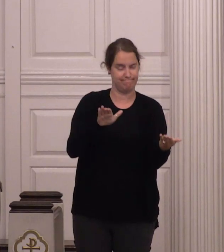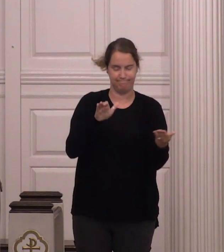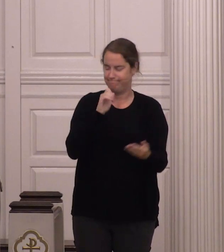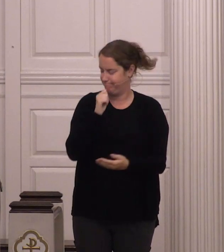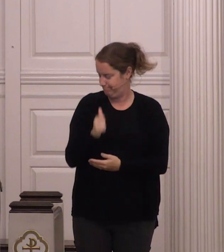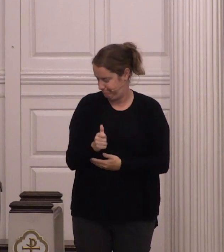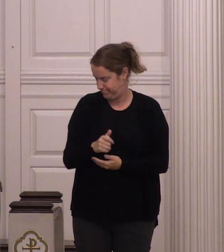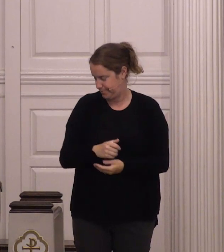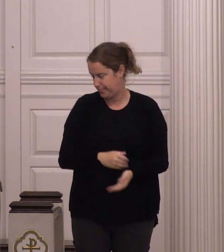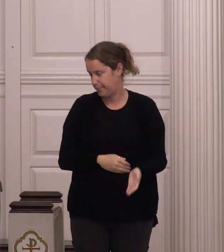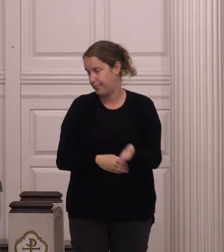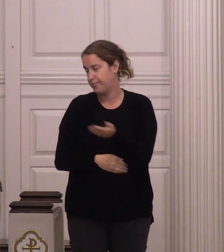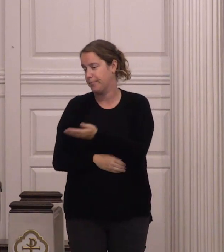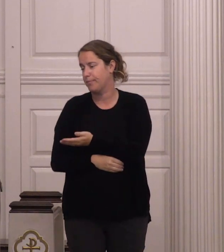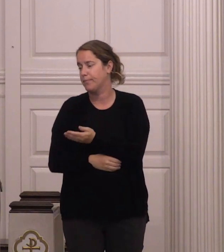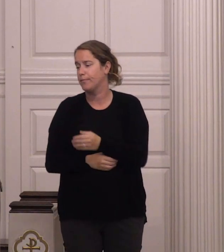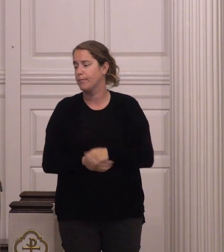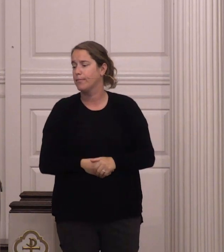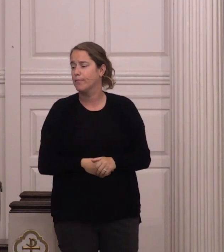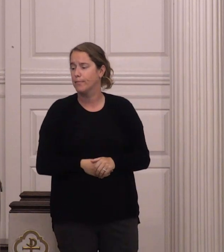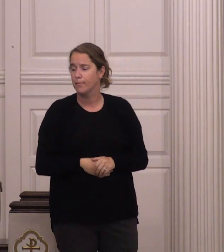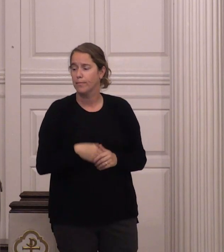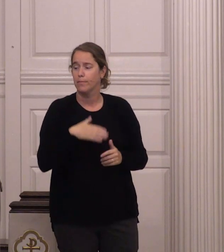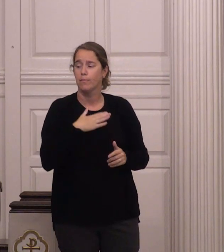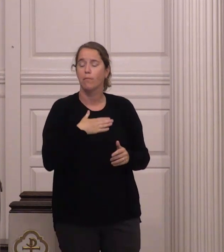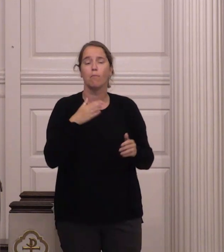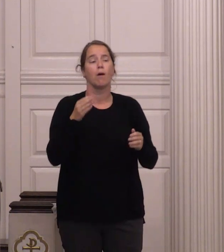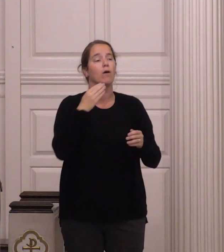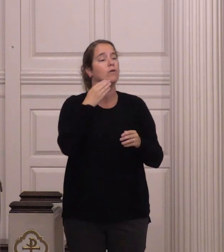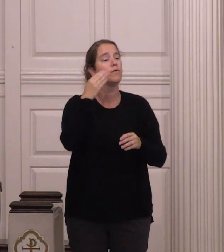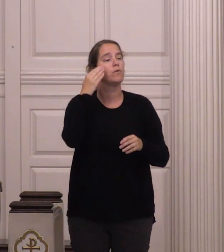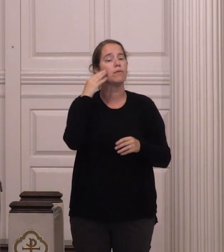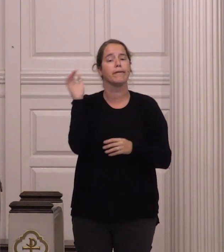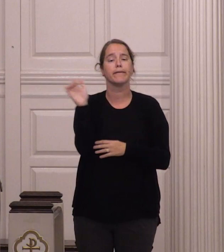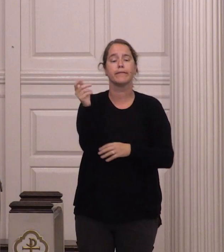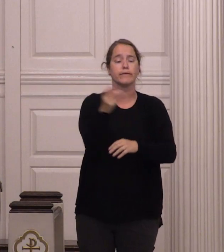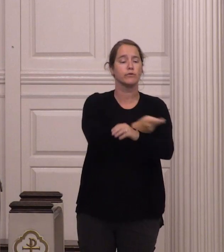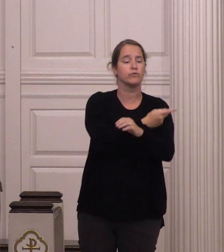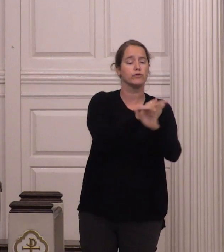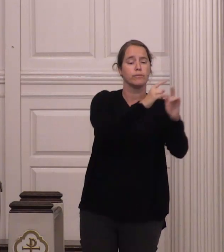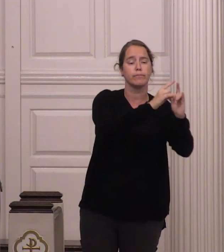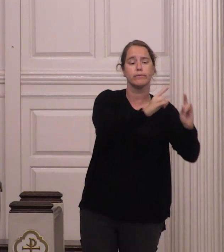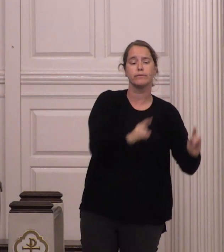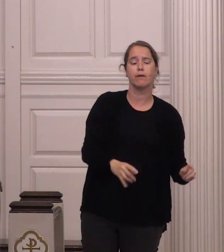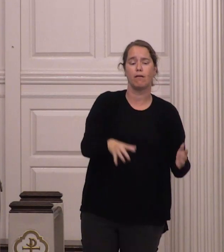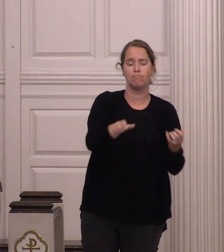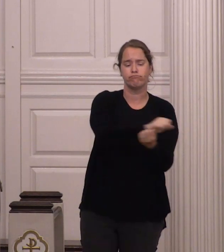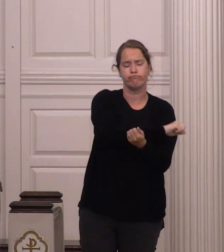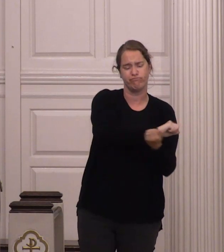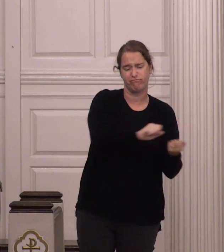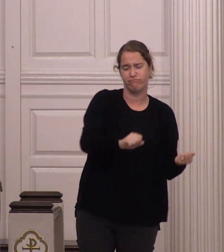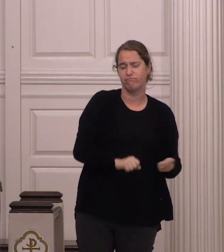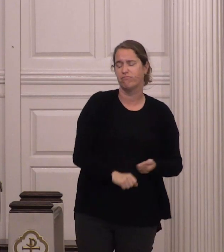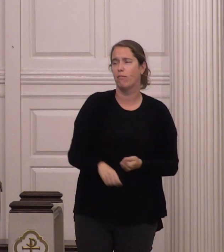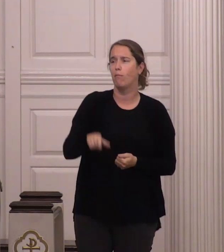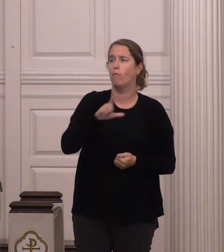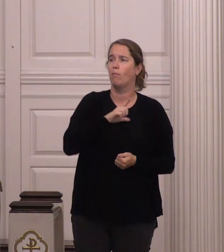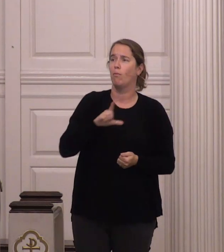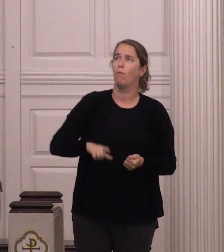My dwelling, like a shepherd's tent, is struck down and borne away from me. You have folded up my life like a